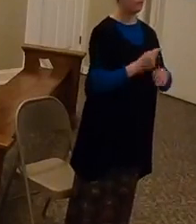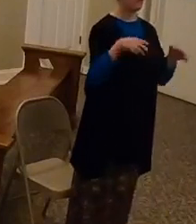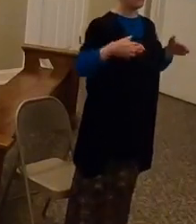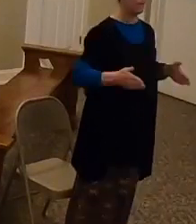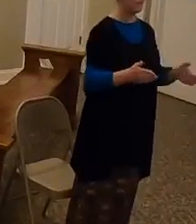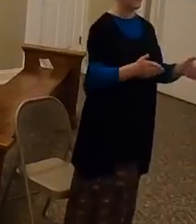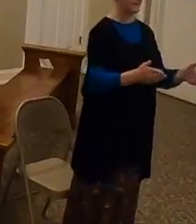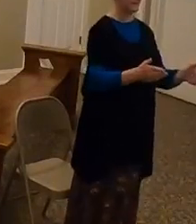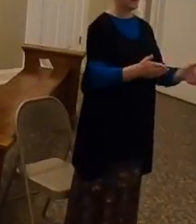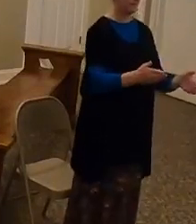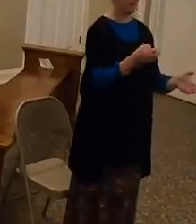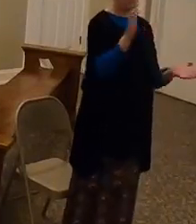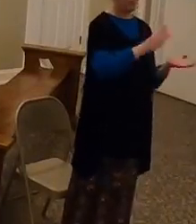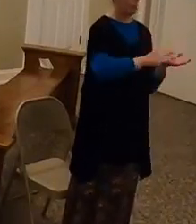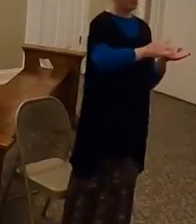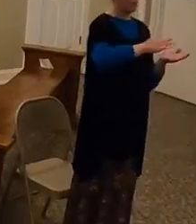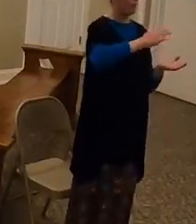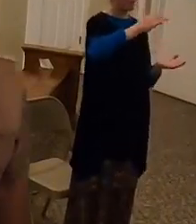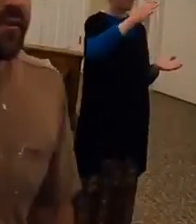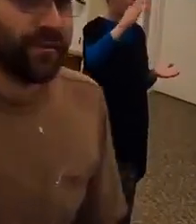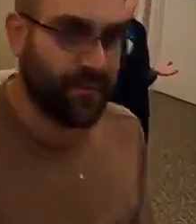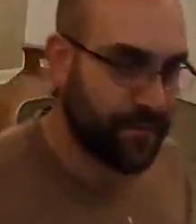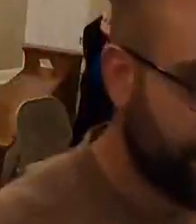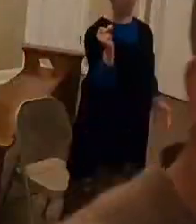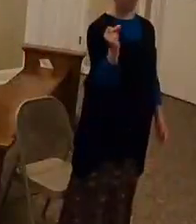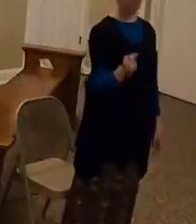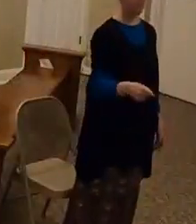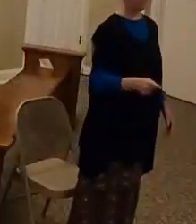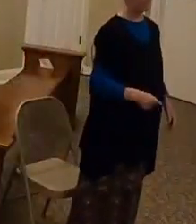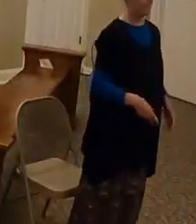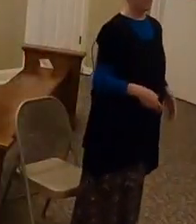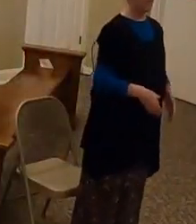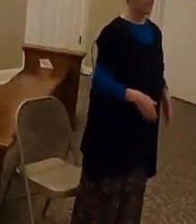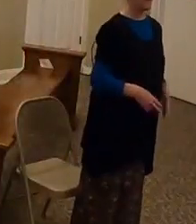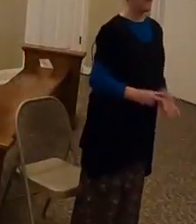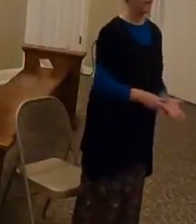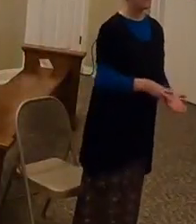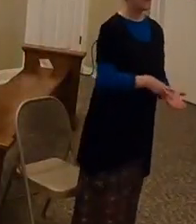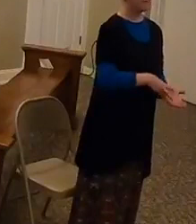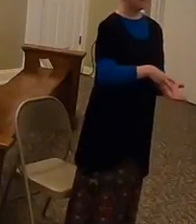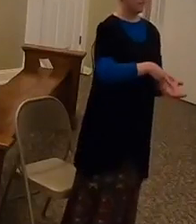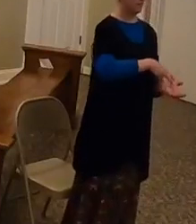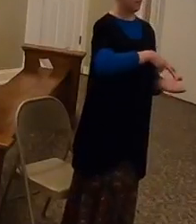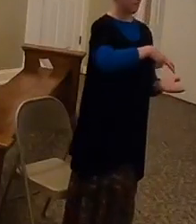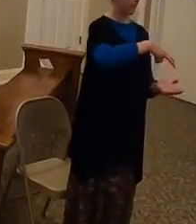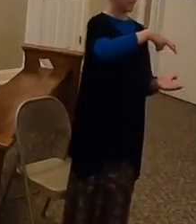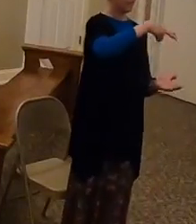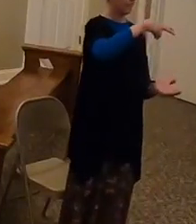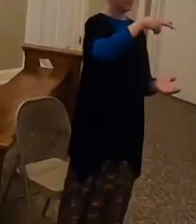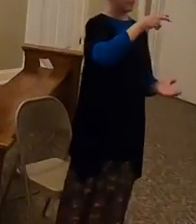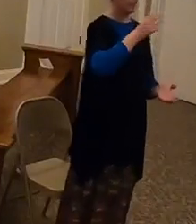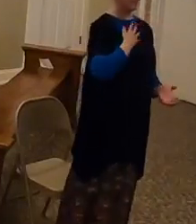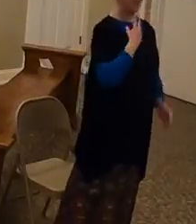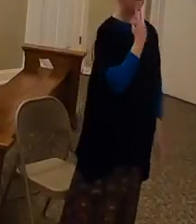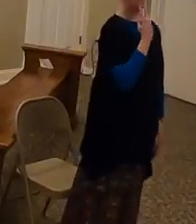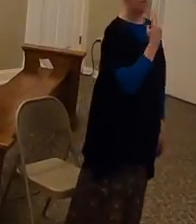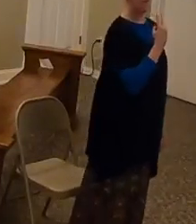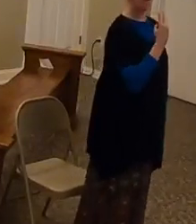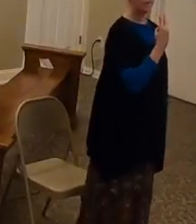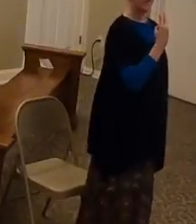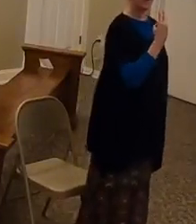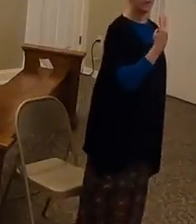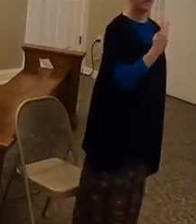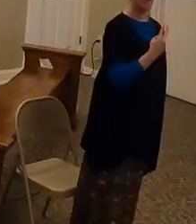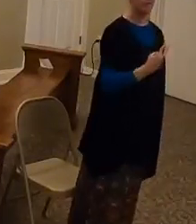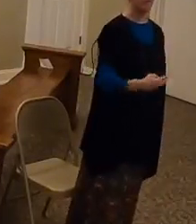the streets of glory. Oh, yeah. Let me hallelujah. Let's lift our hands,